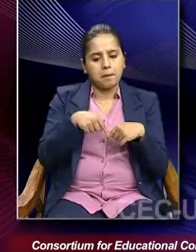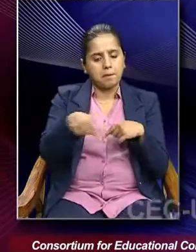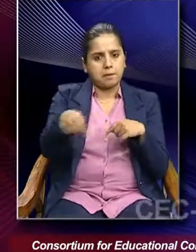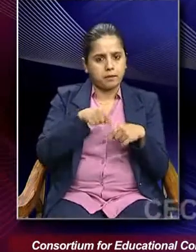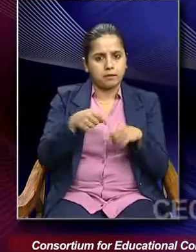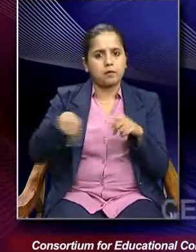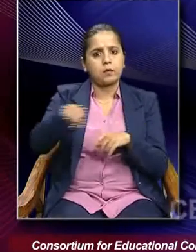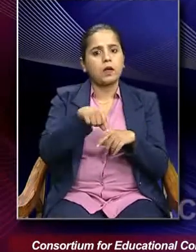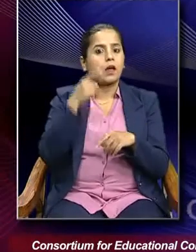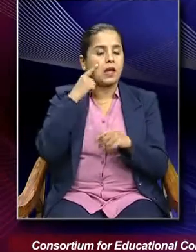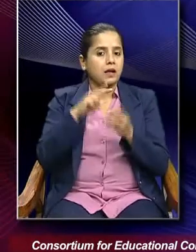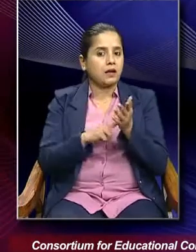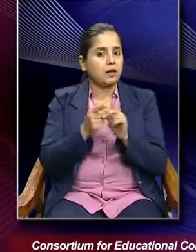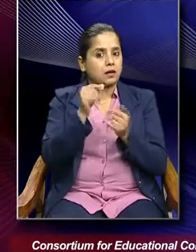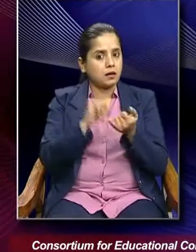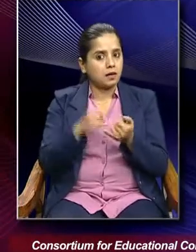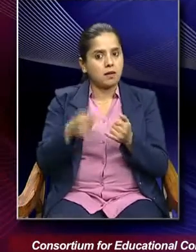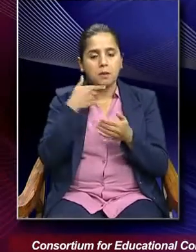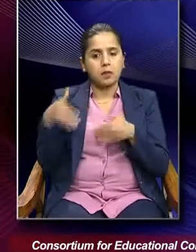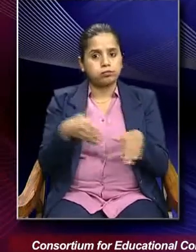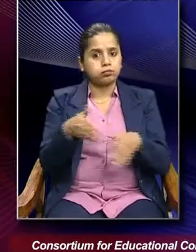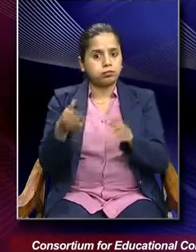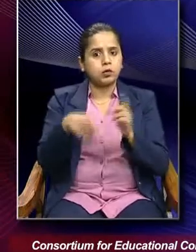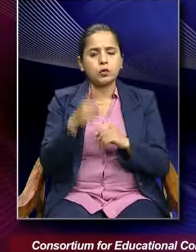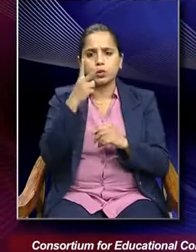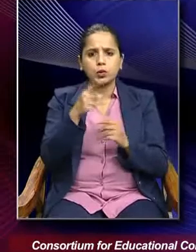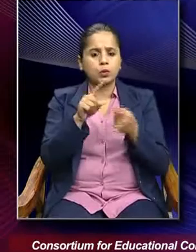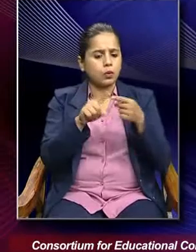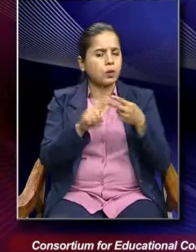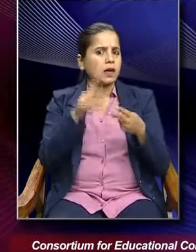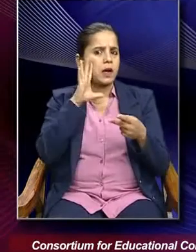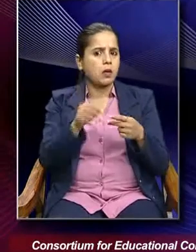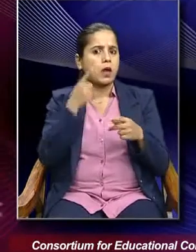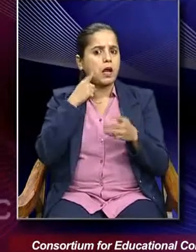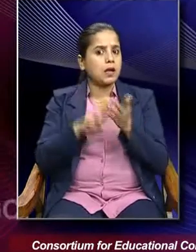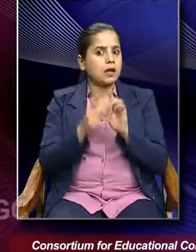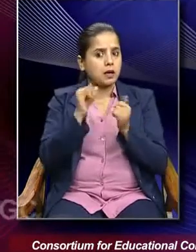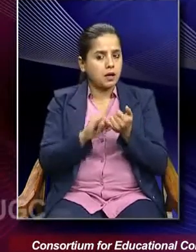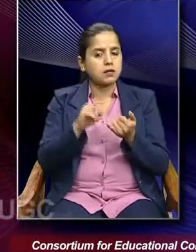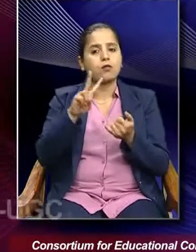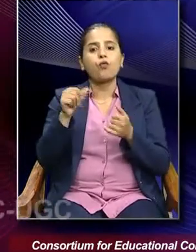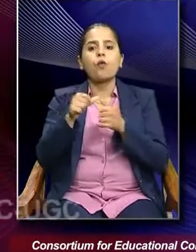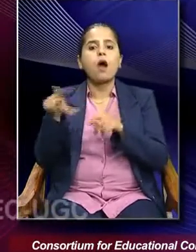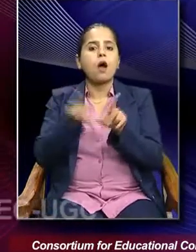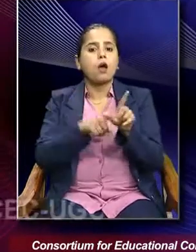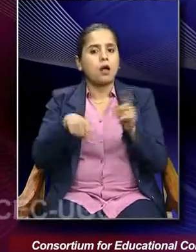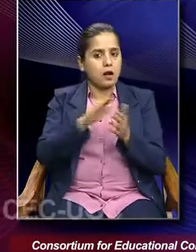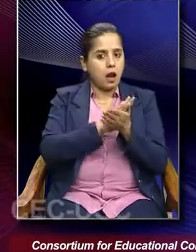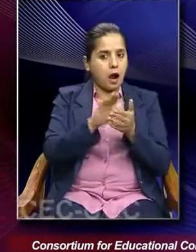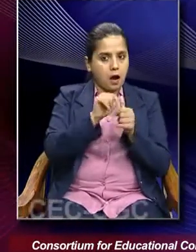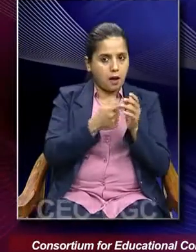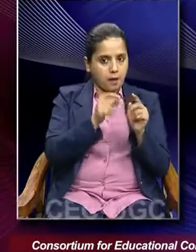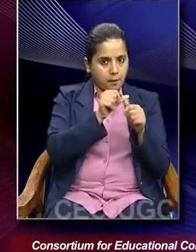the Indus River, there are two significant Indus Valley Civilization sites, Harappa